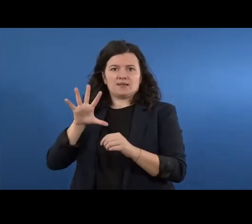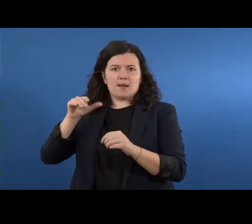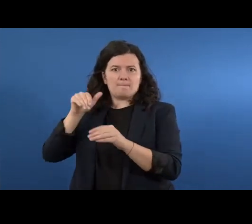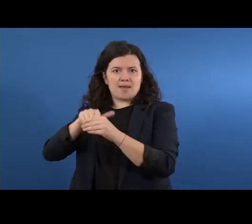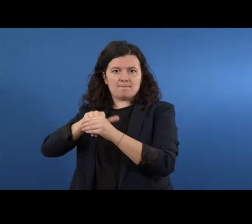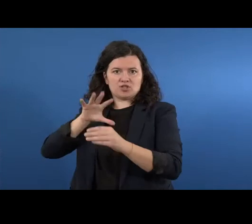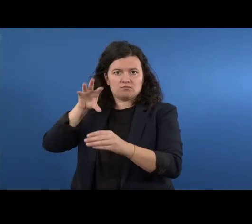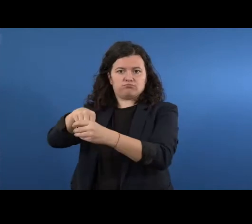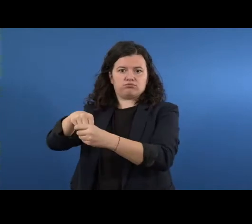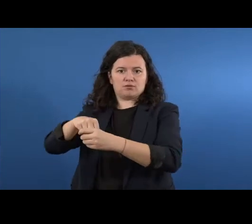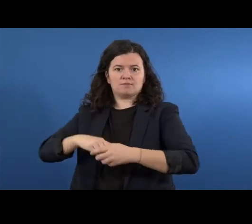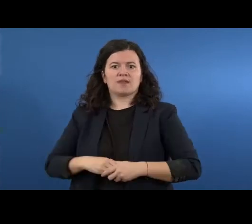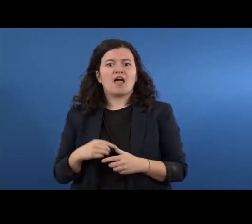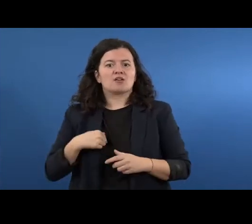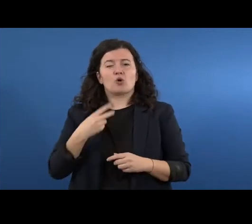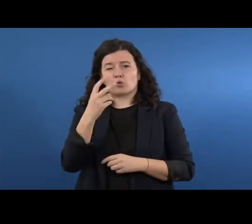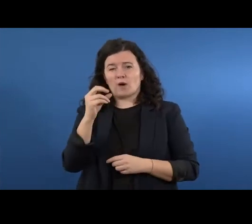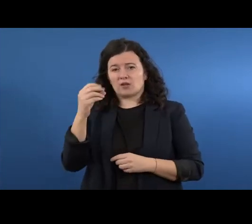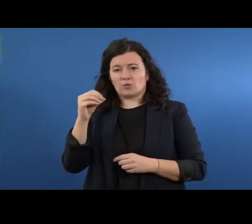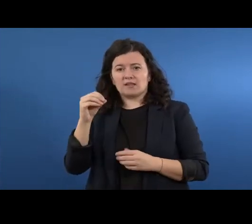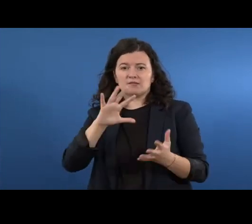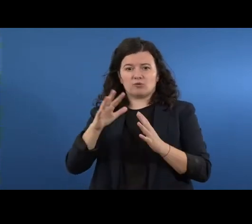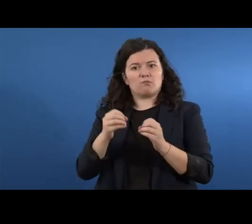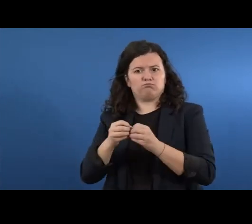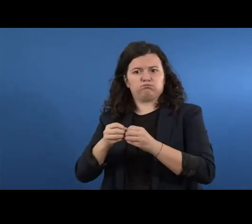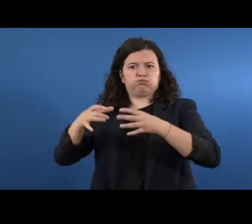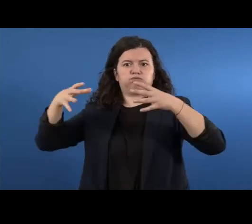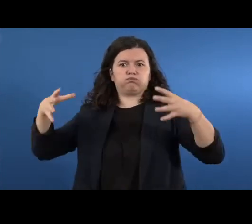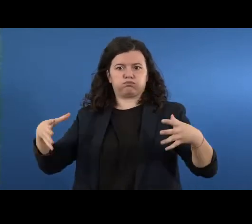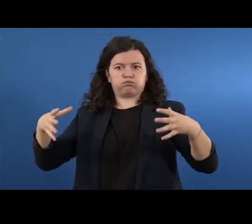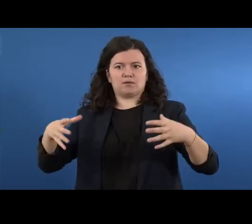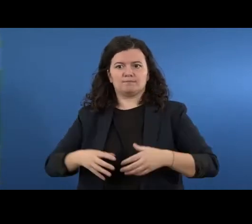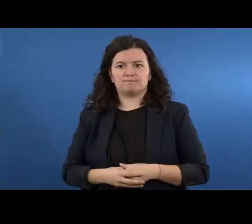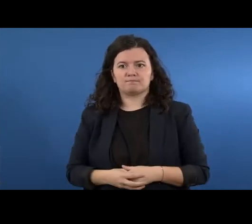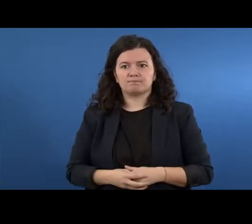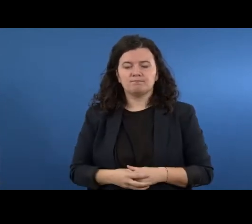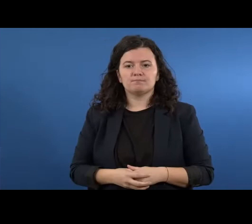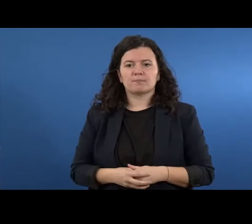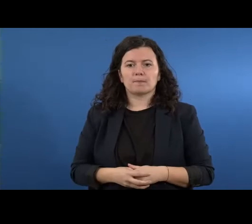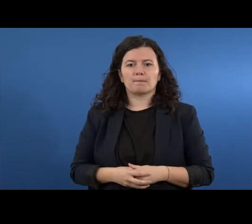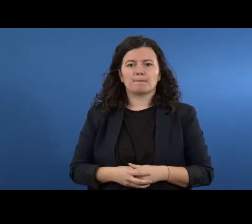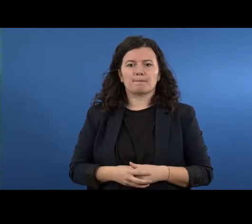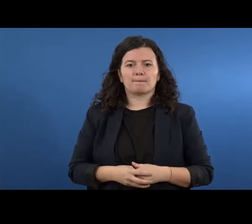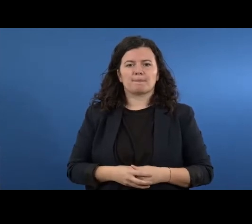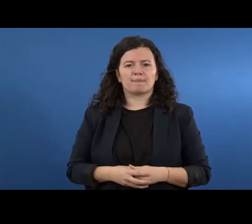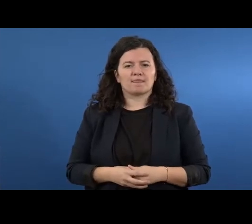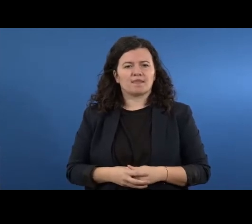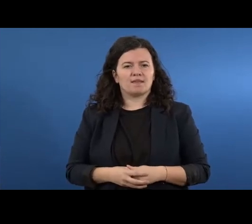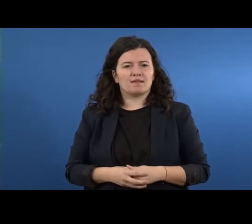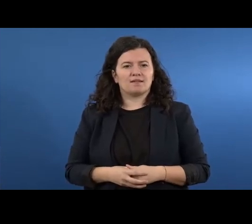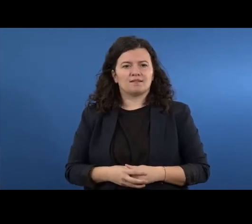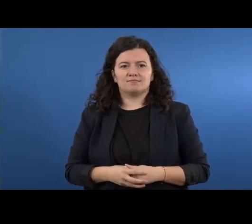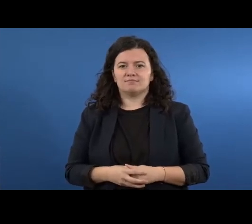end of 2022. But in our work involves connecting companies to one. The first one is connecting companies to a talent community of